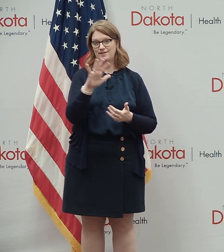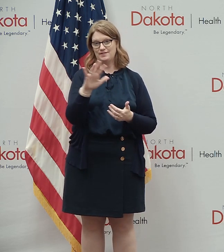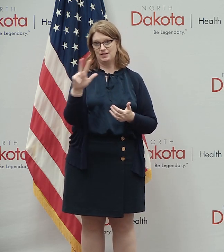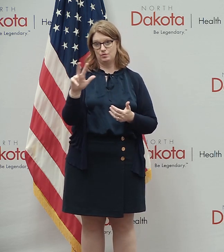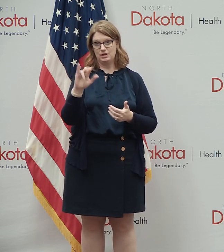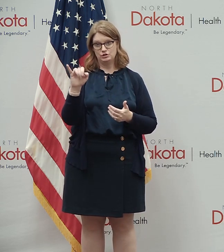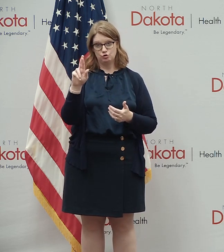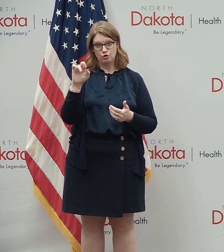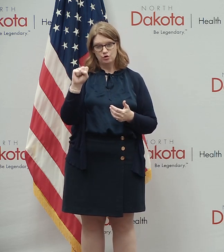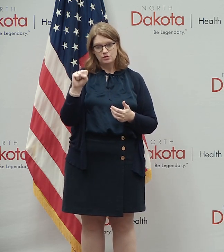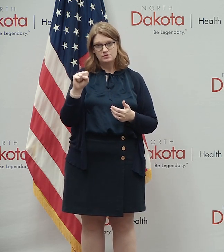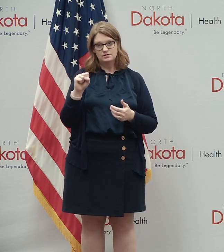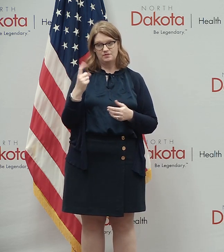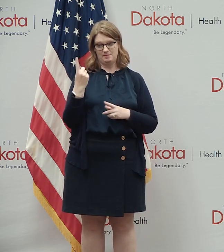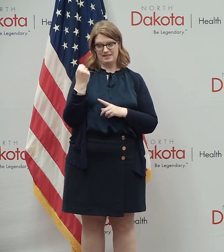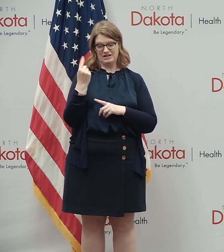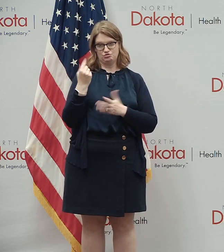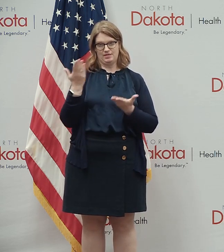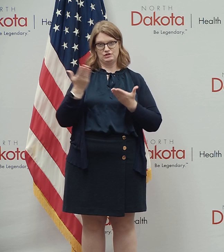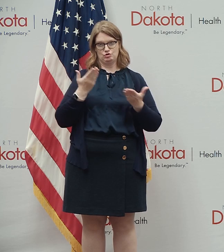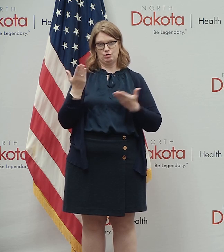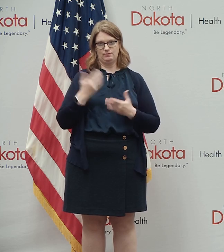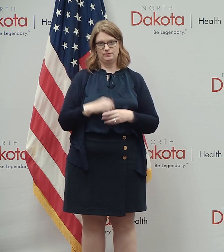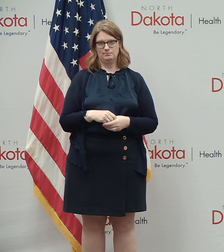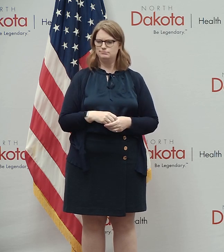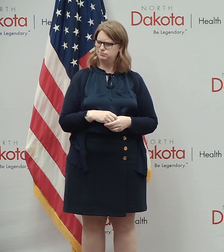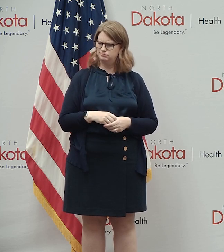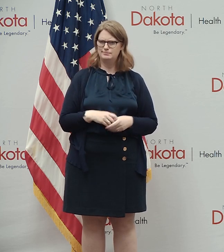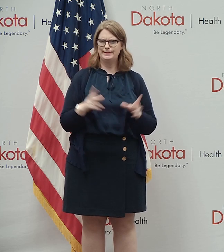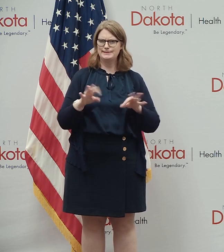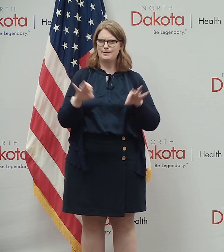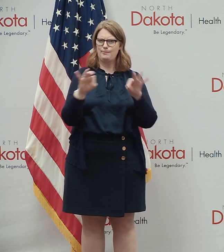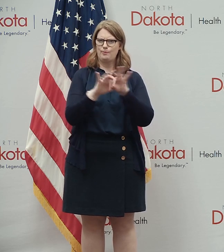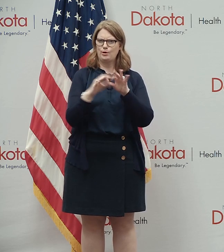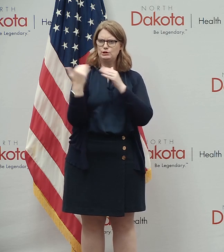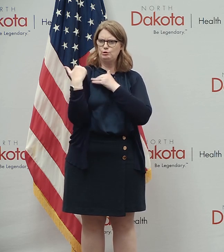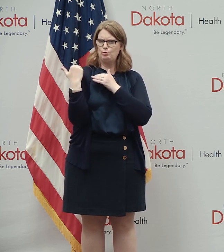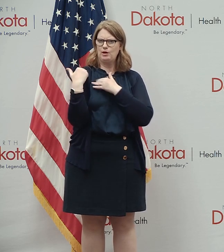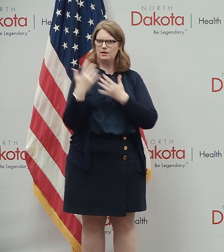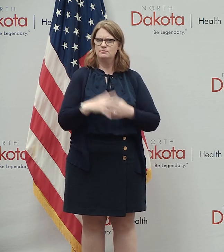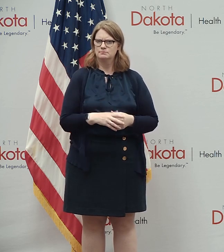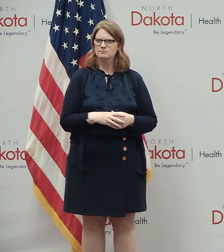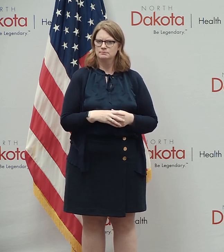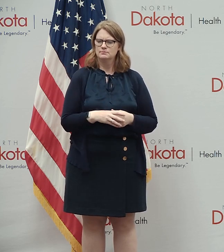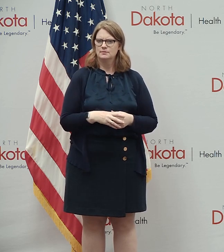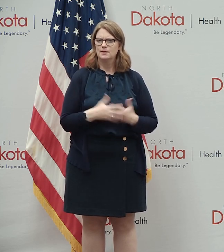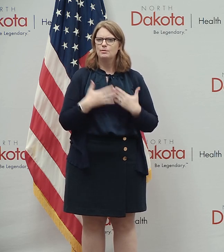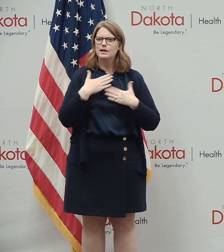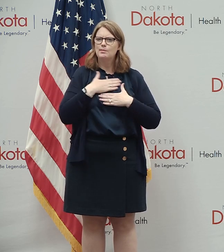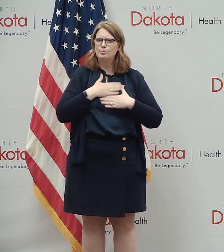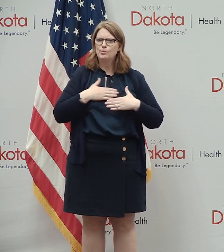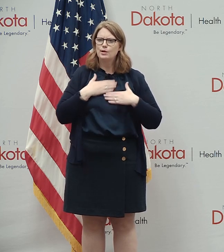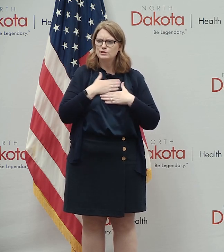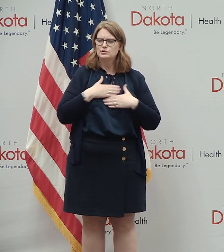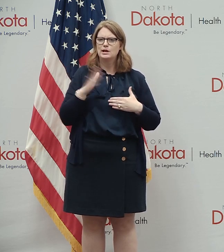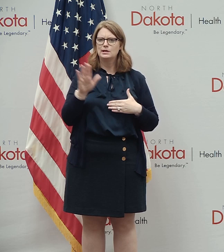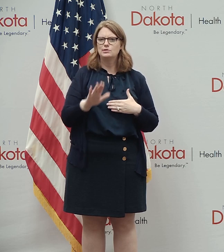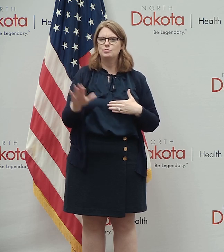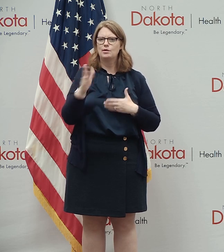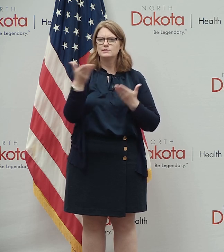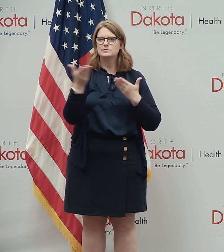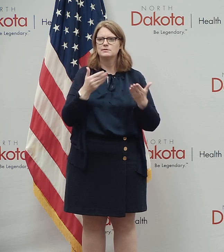7,453 jurors that served last year. It's an important civic duty, and again, we appreciate what they did